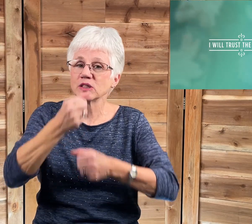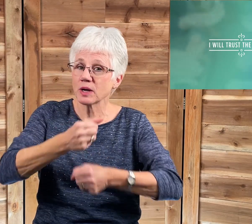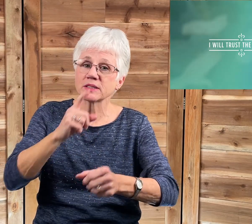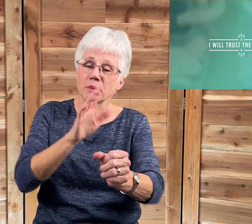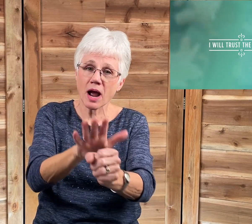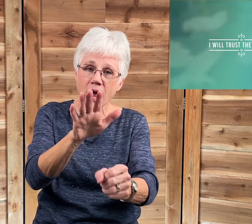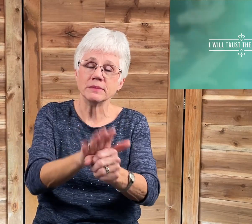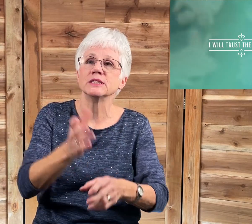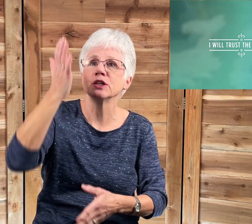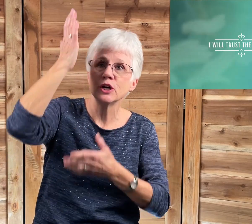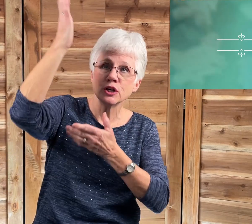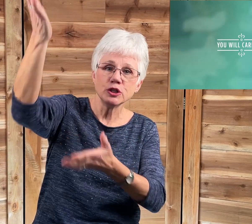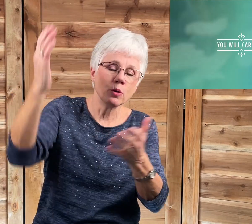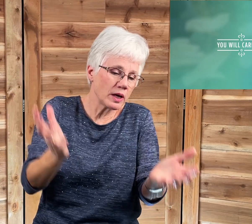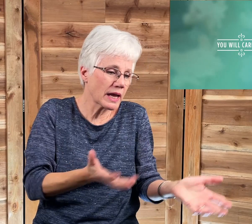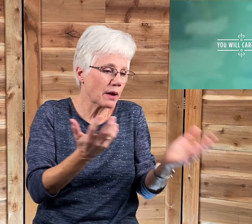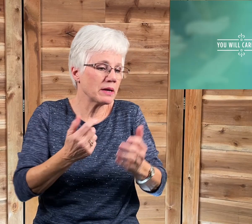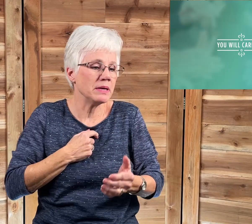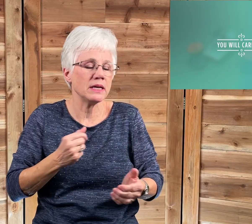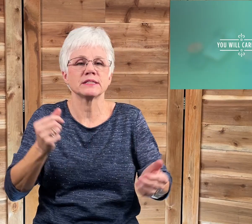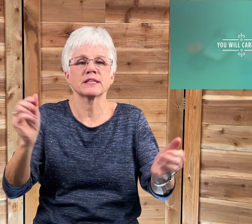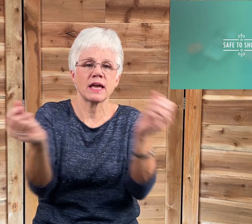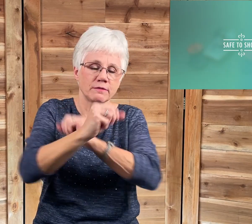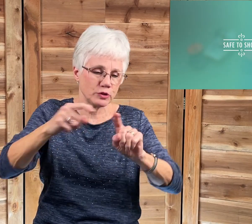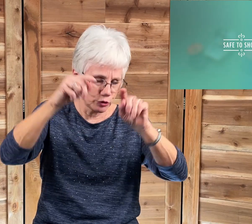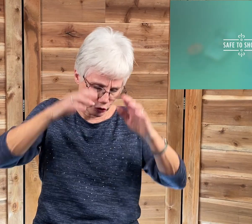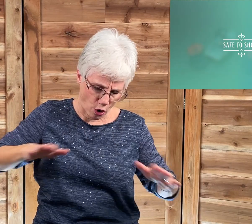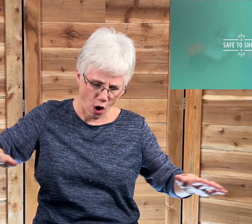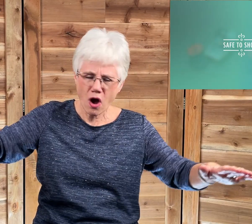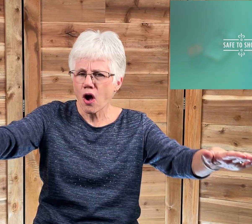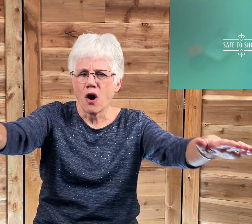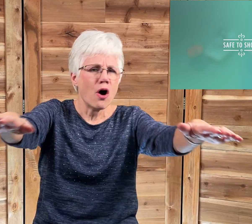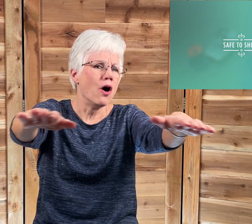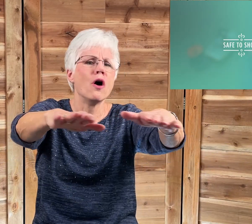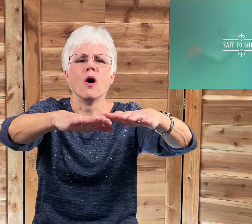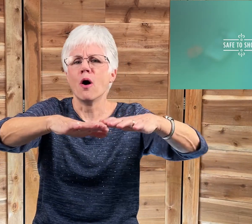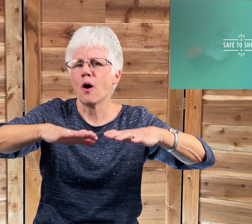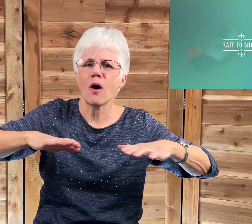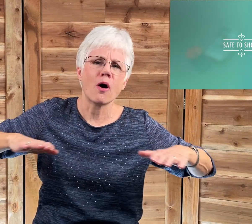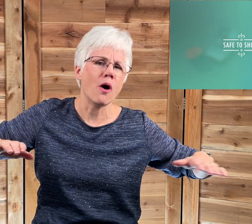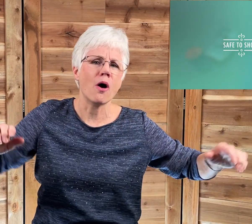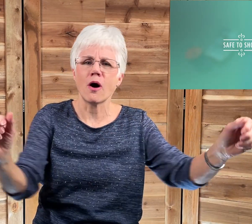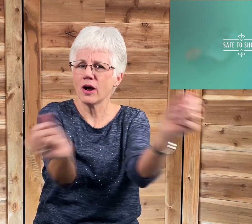I will trust the promise. You will carry me safe to shore.